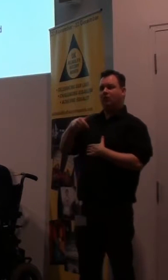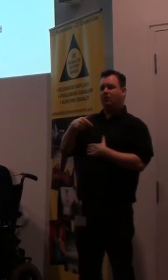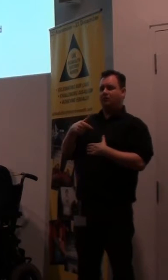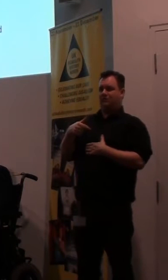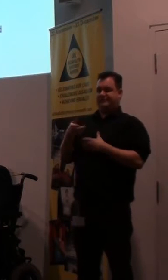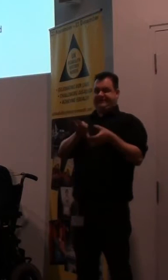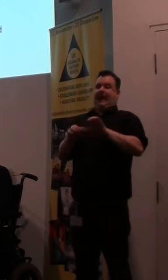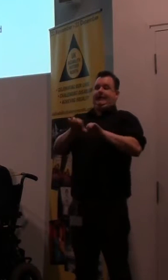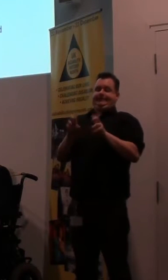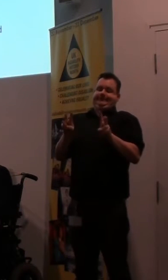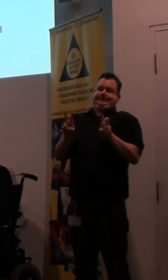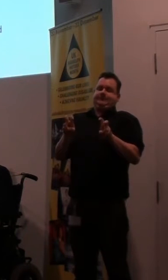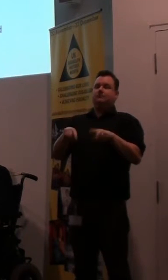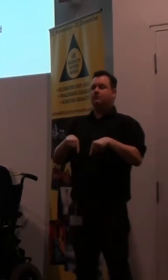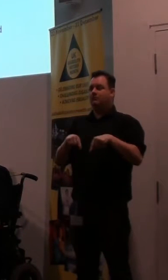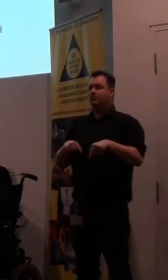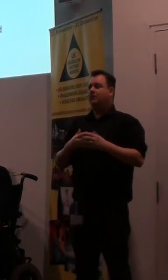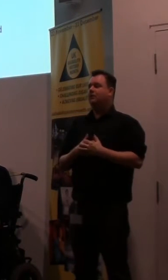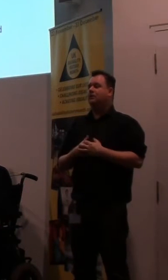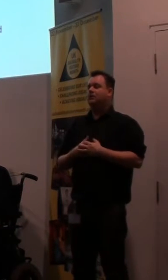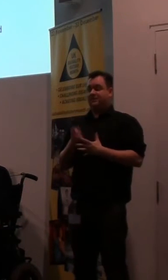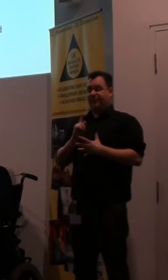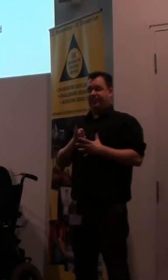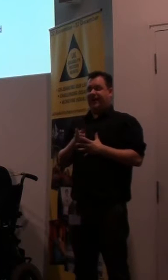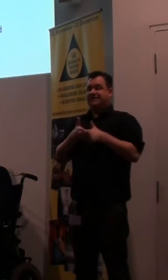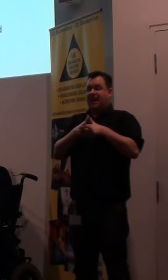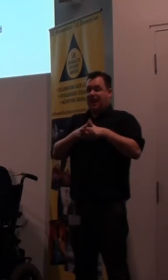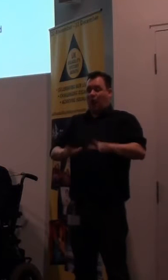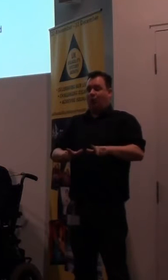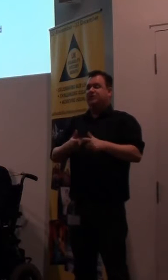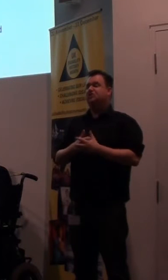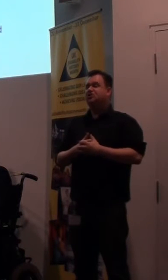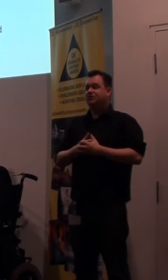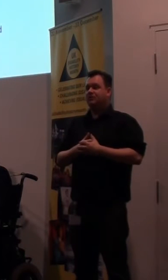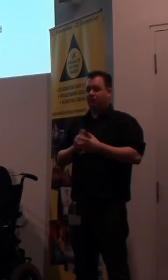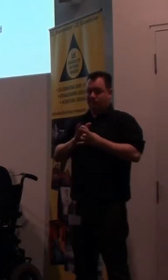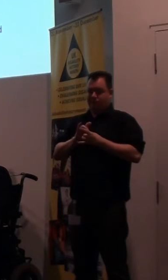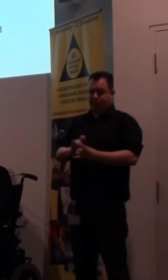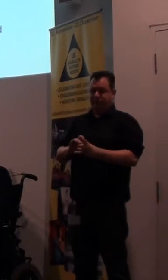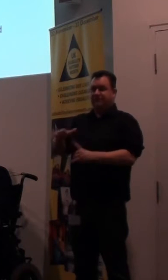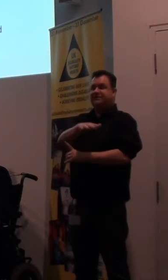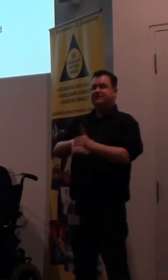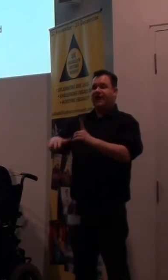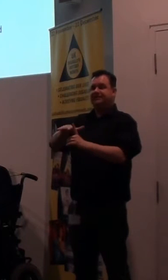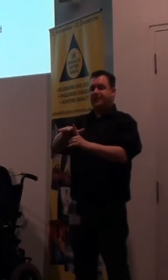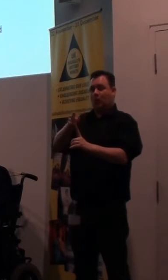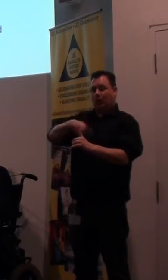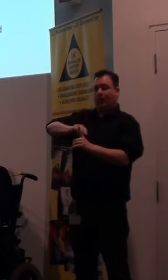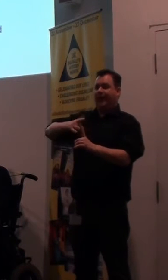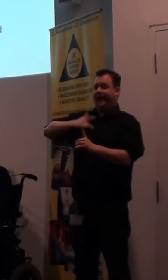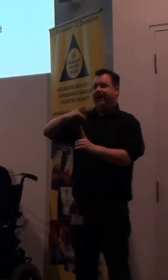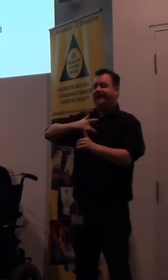science. Okay, so that's the language of learning disability, if you like. It's rooted in the societies that we live in, and